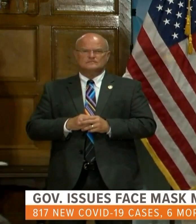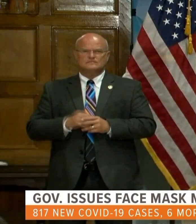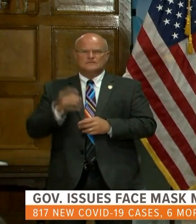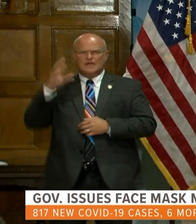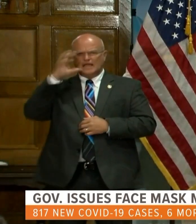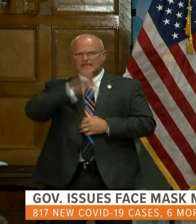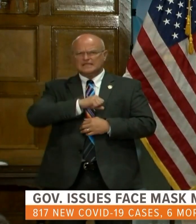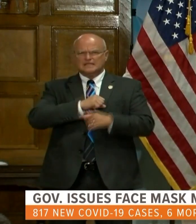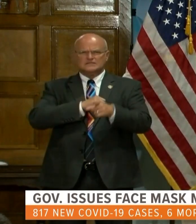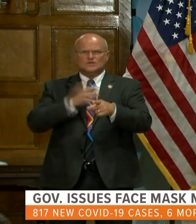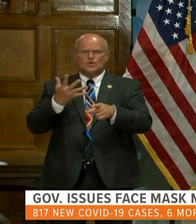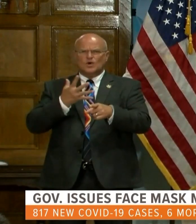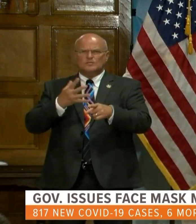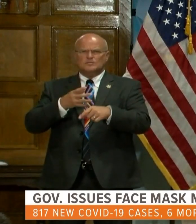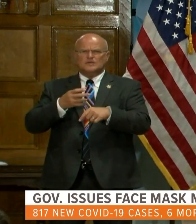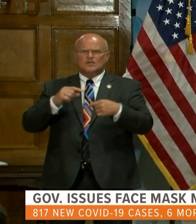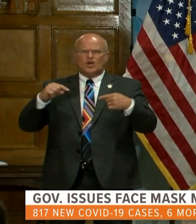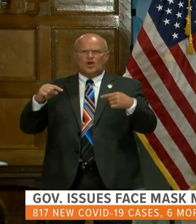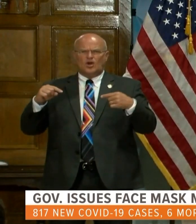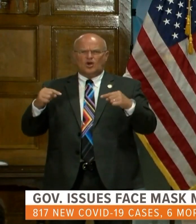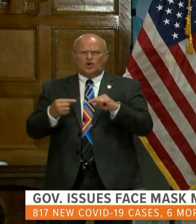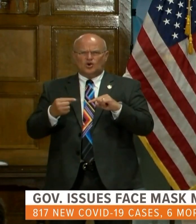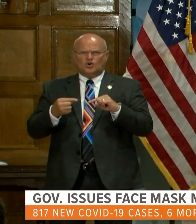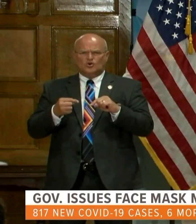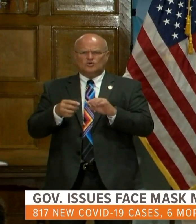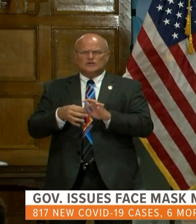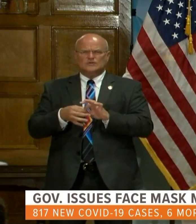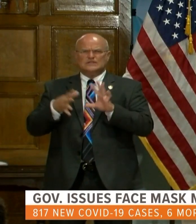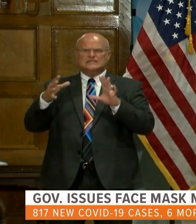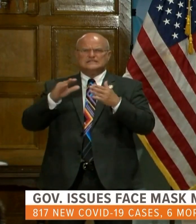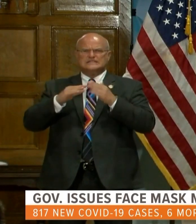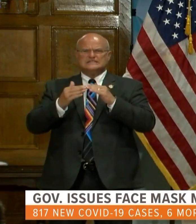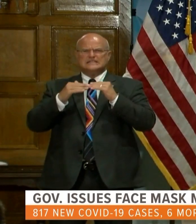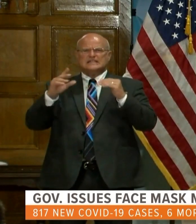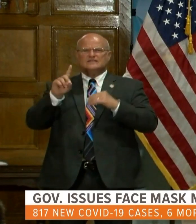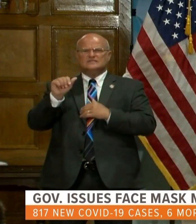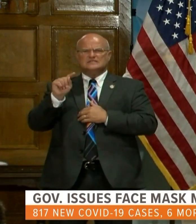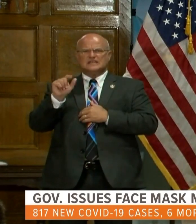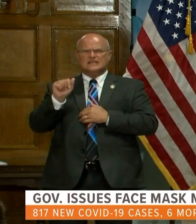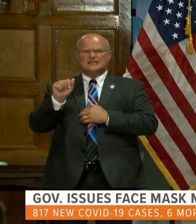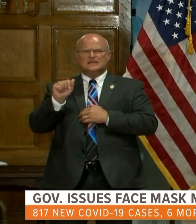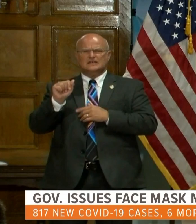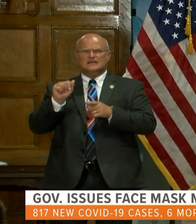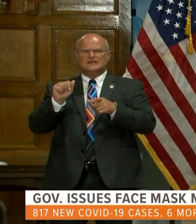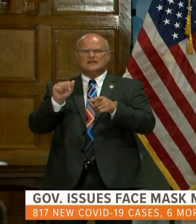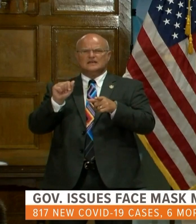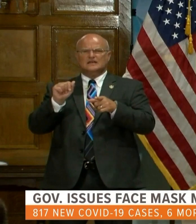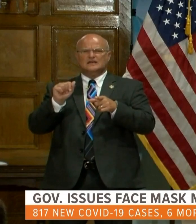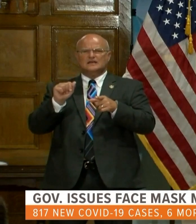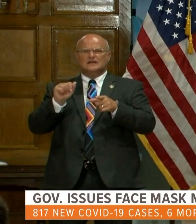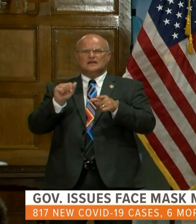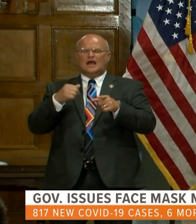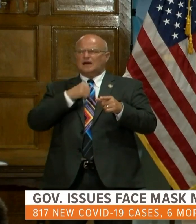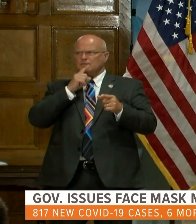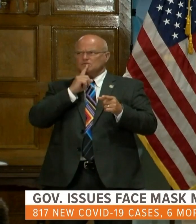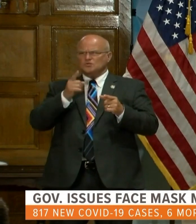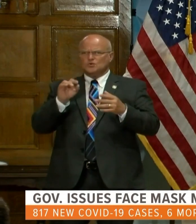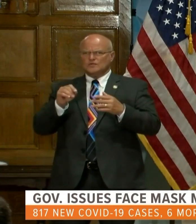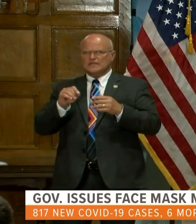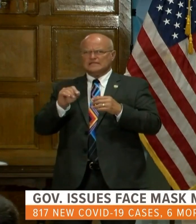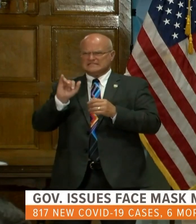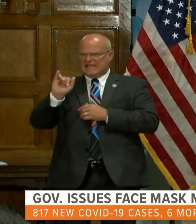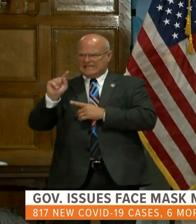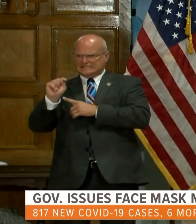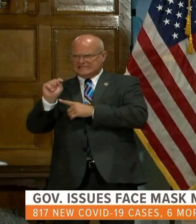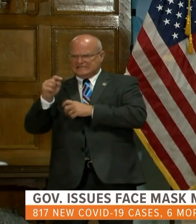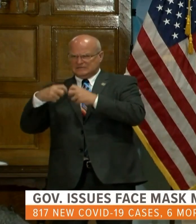I guess what would be the harm in releasing city-level data? Well, let's see if we can look into that. I'm not sure whether that's an